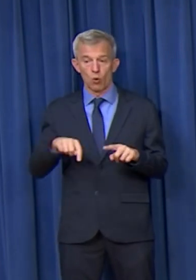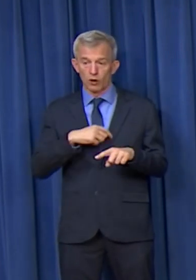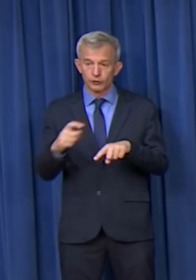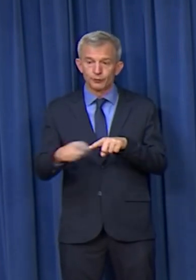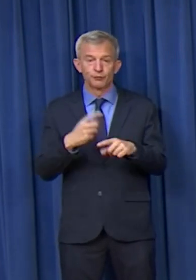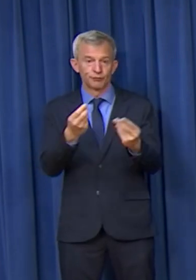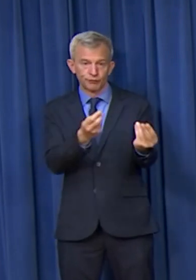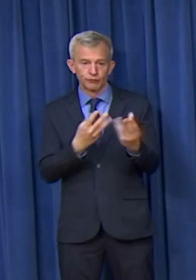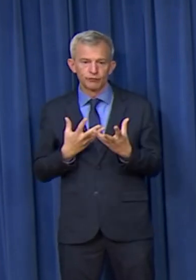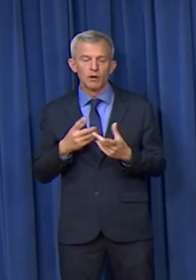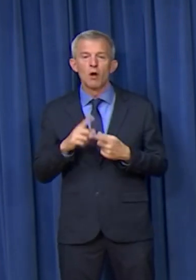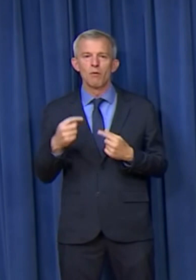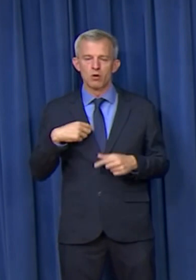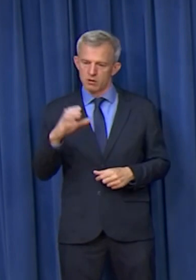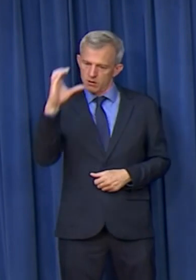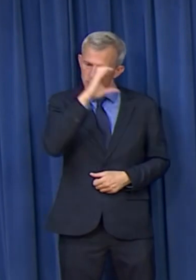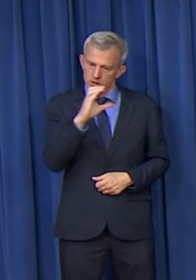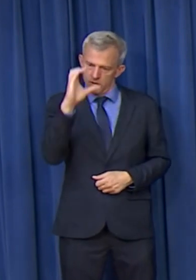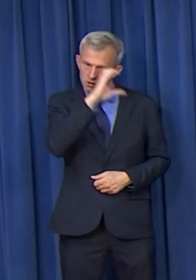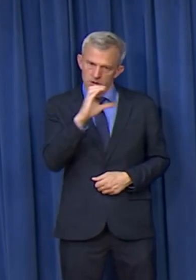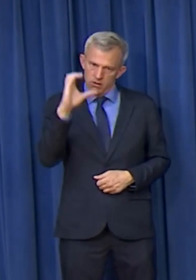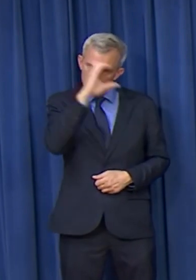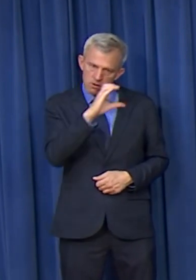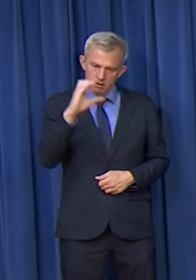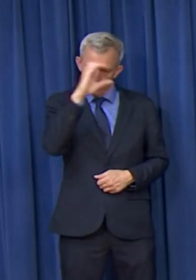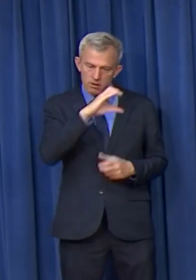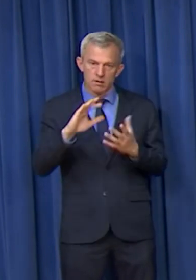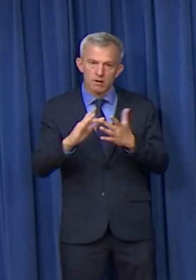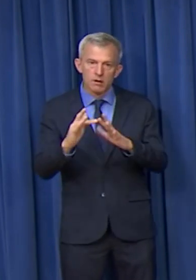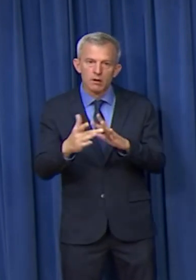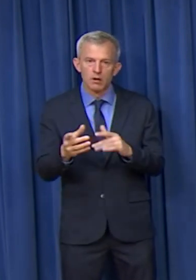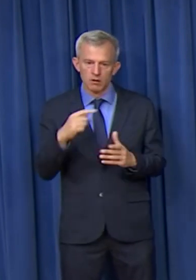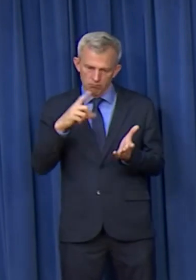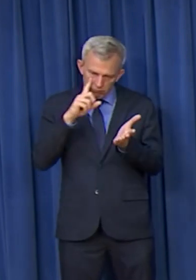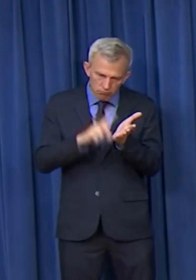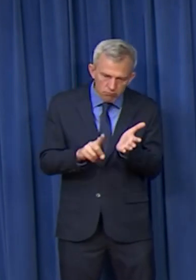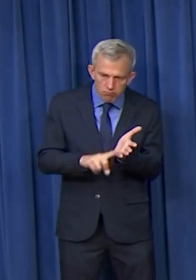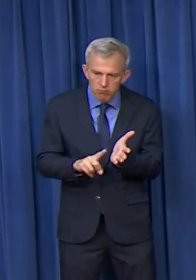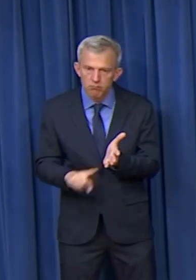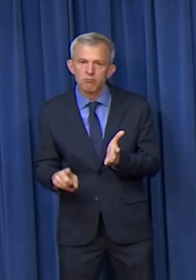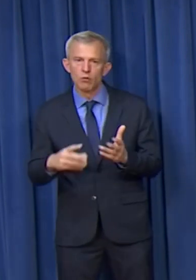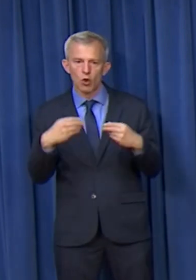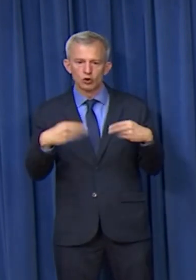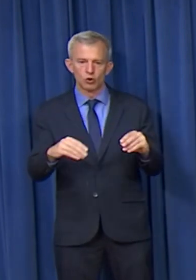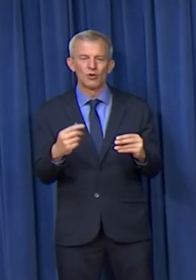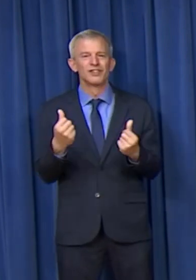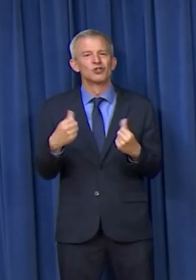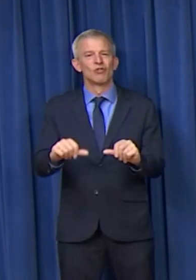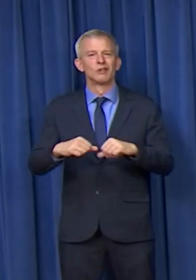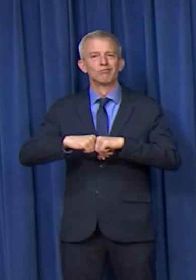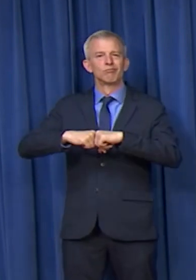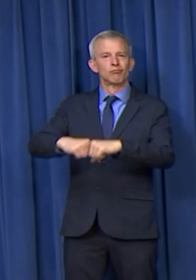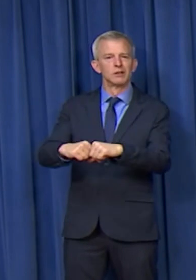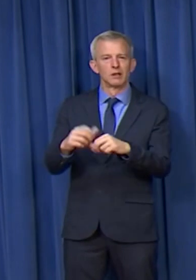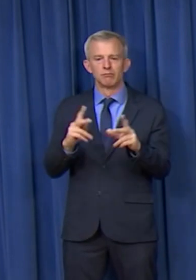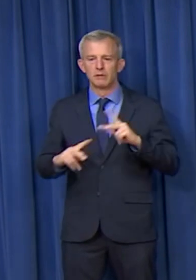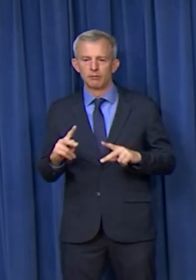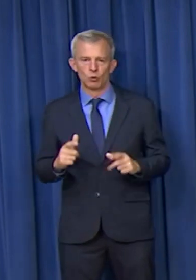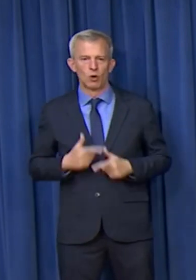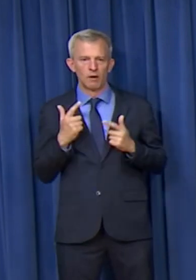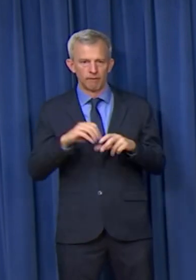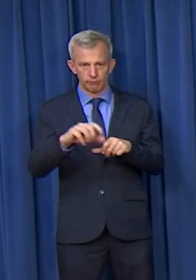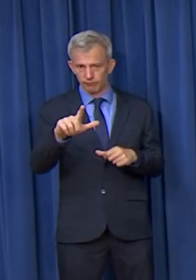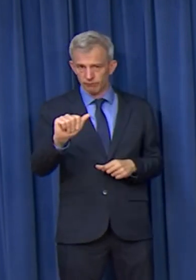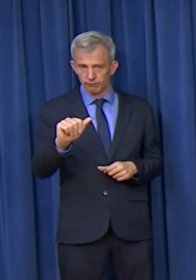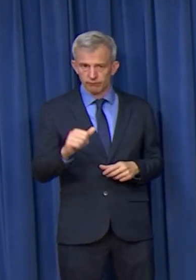are scouring affirmatively the internet. We're investigating in brick-and-mortar stores to try to protect Los Angeles residents,